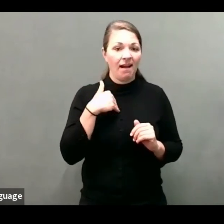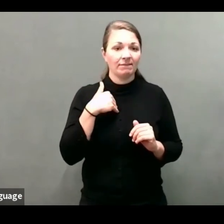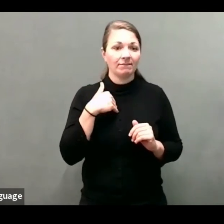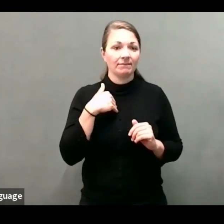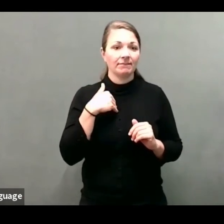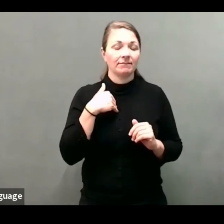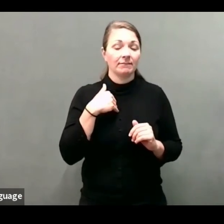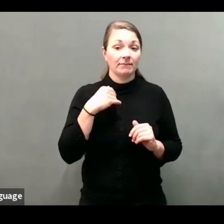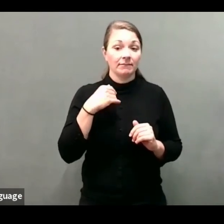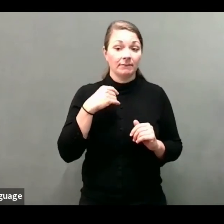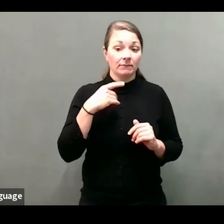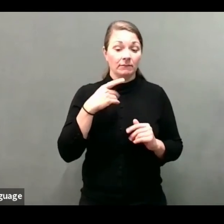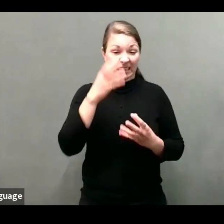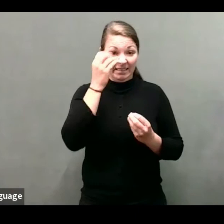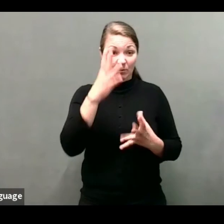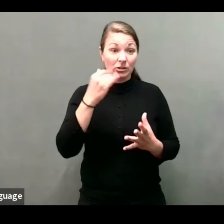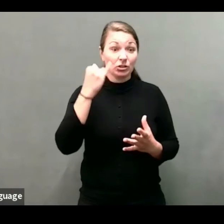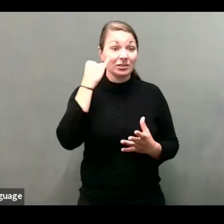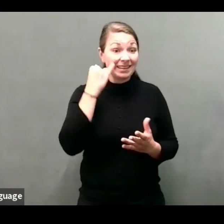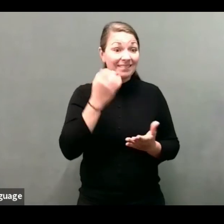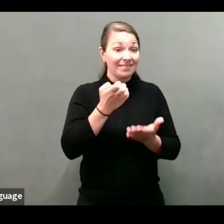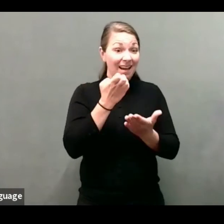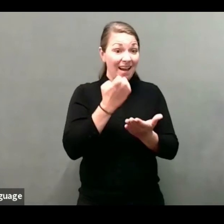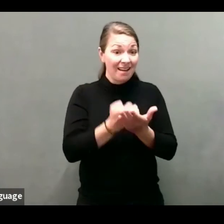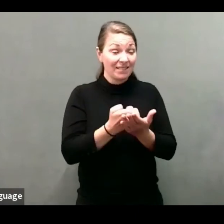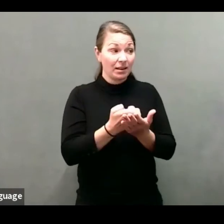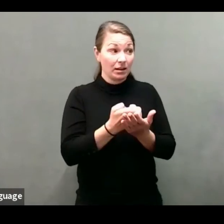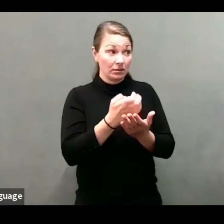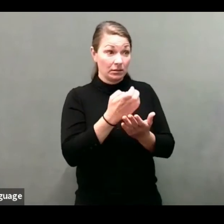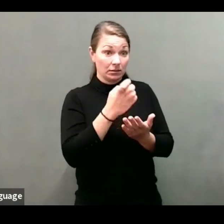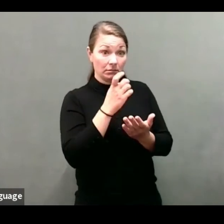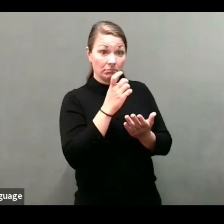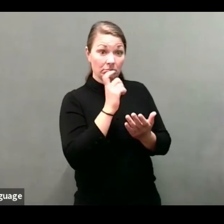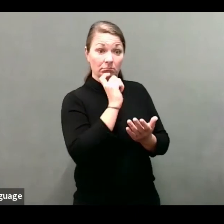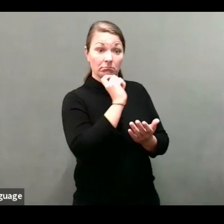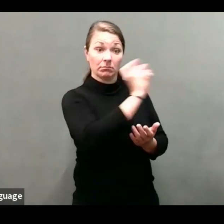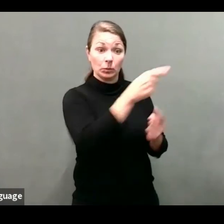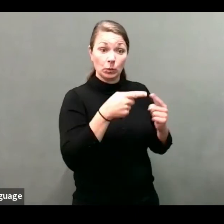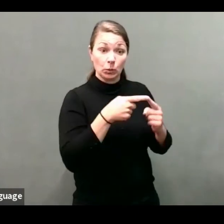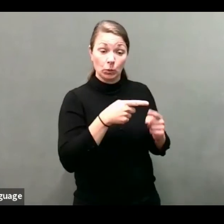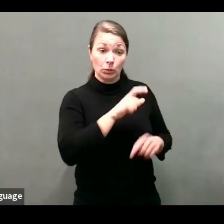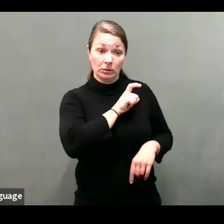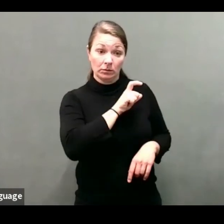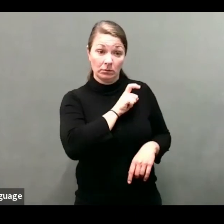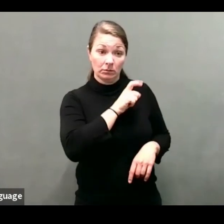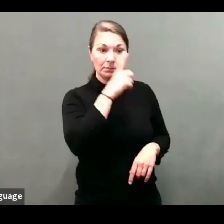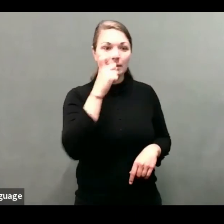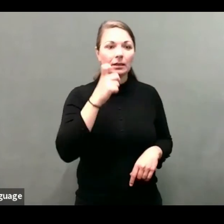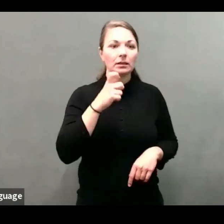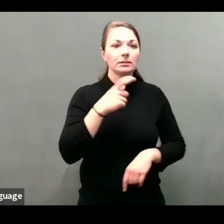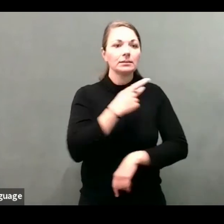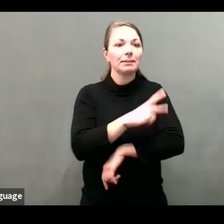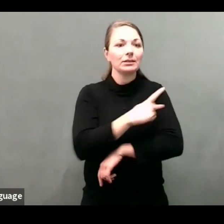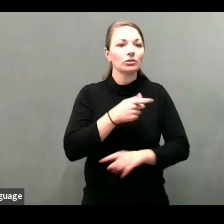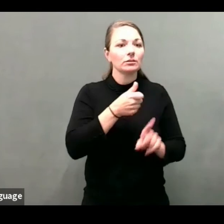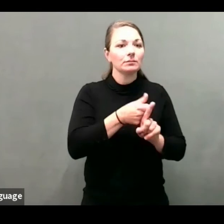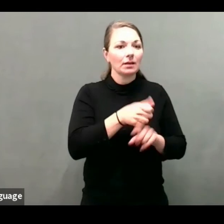this evidence is being released to law enforcement for investigation because the patient is reporting to law